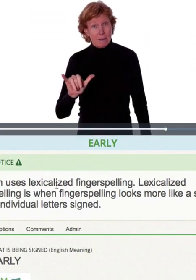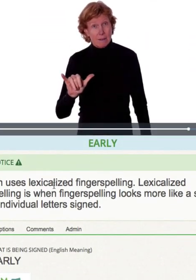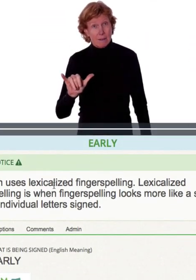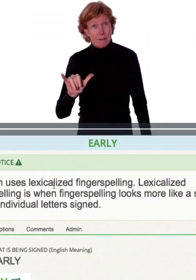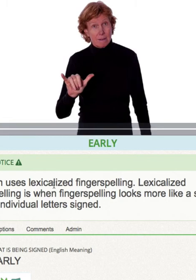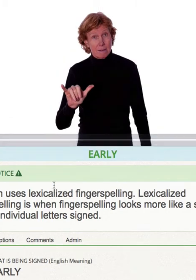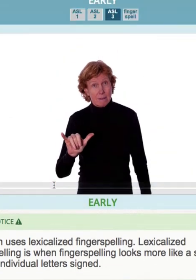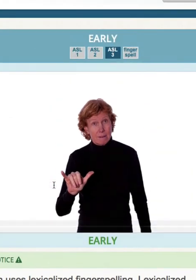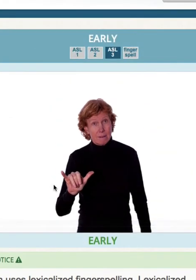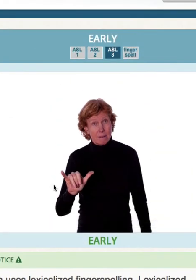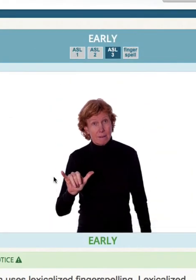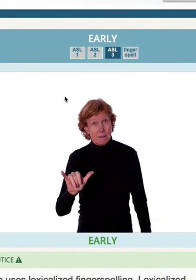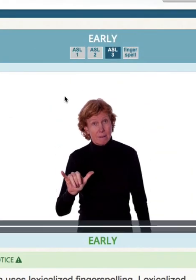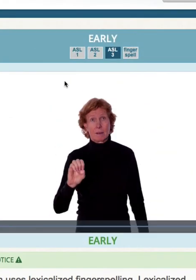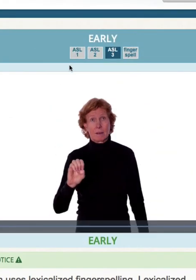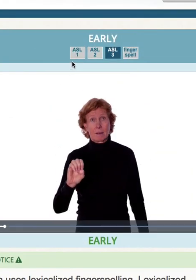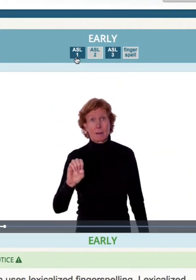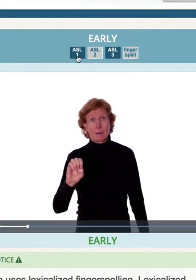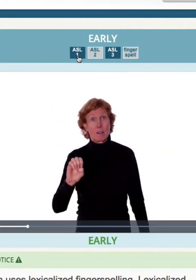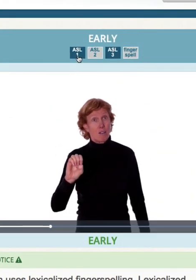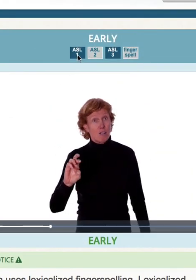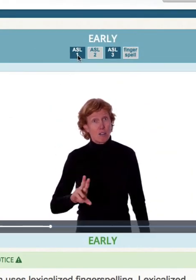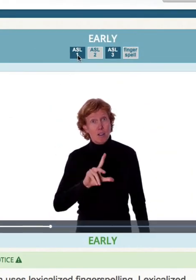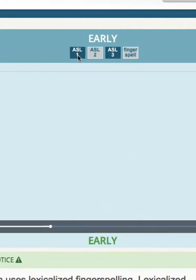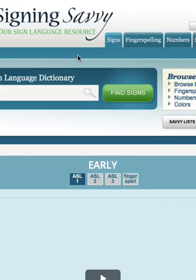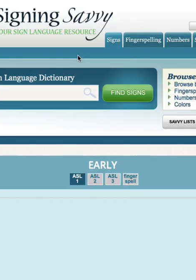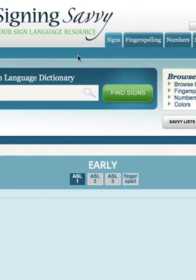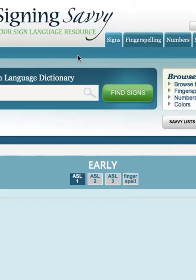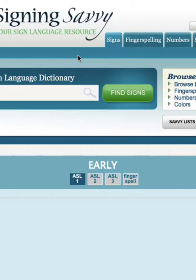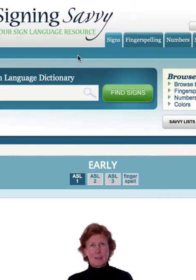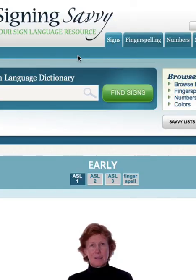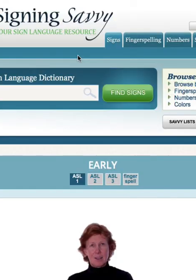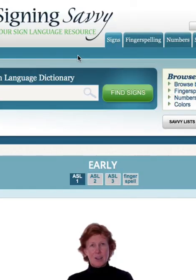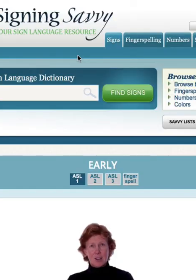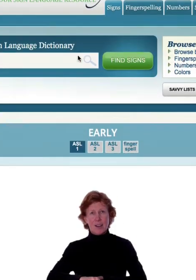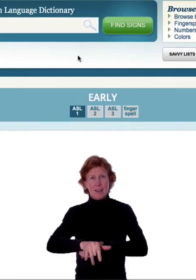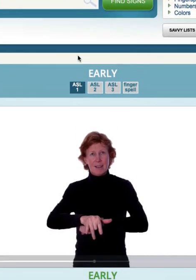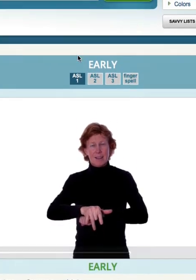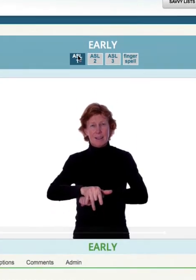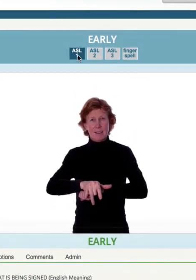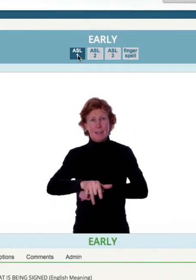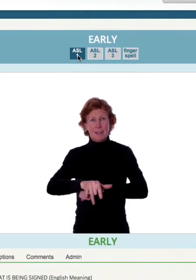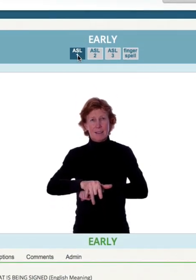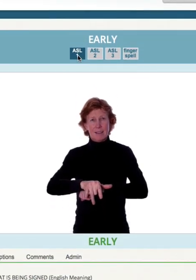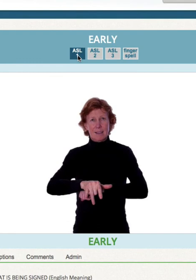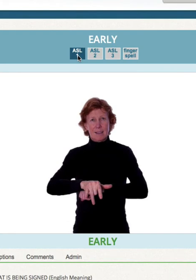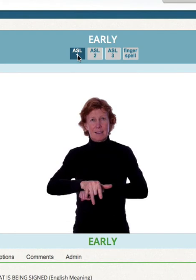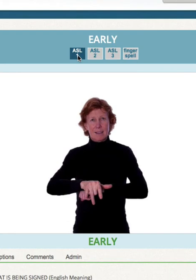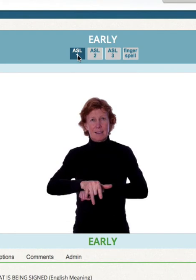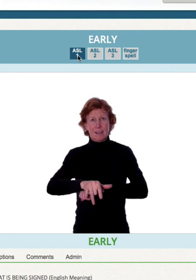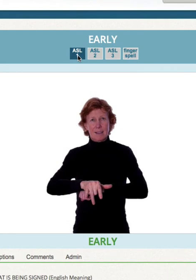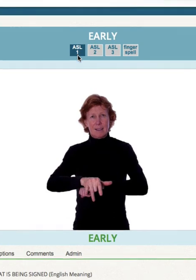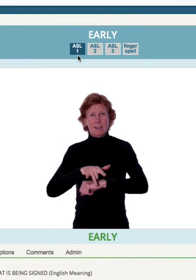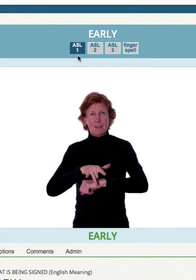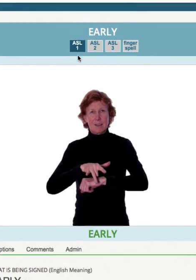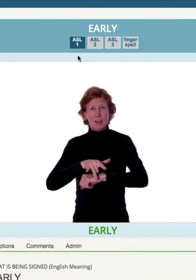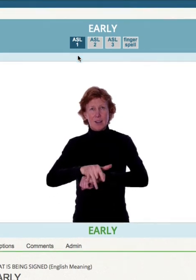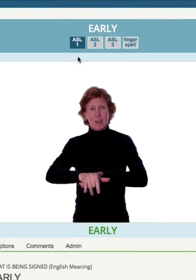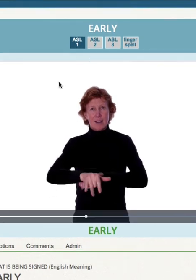that may talk about something about the sign. The sign notice isn't on every sign, but it's on some of them. So if there is a notice, make sure that you point that out to your students and